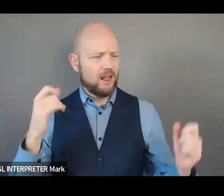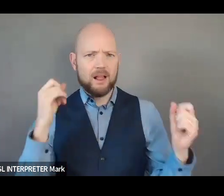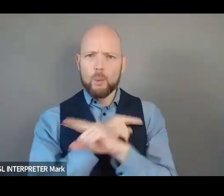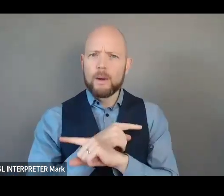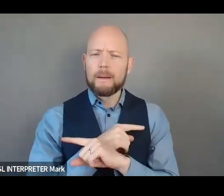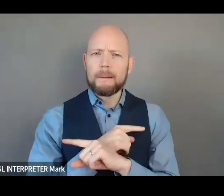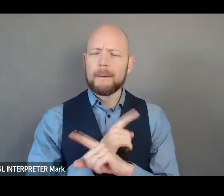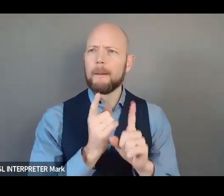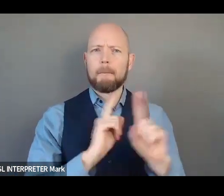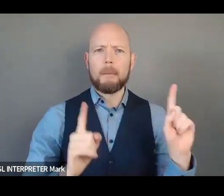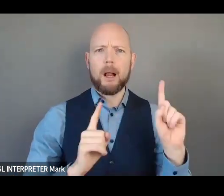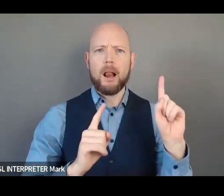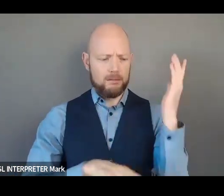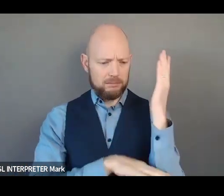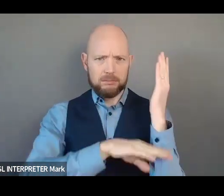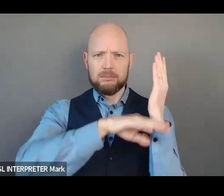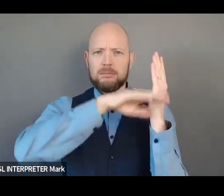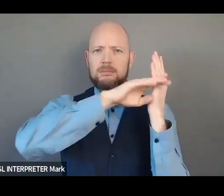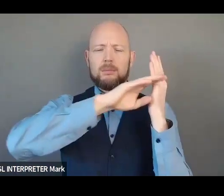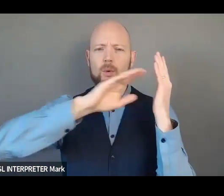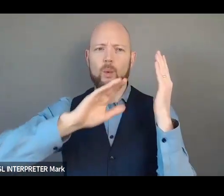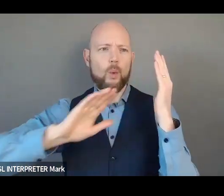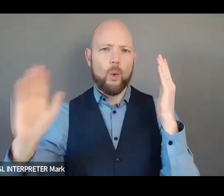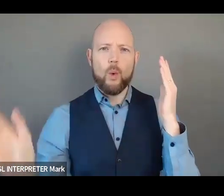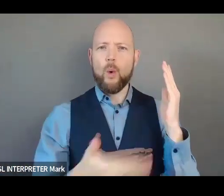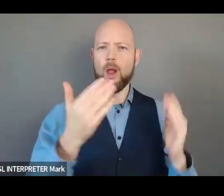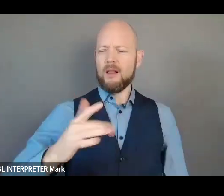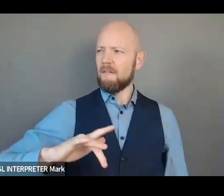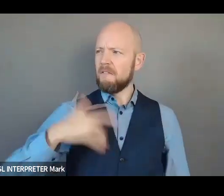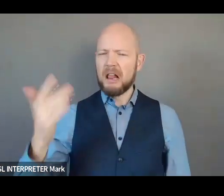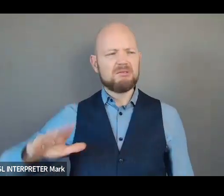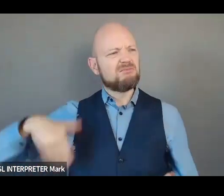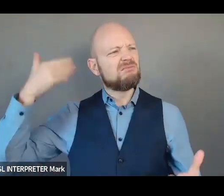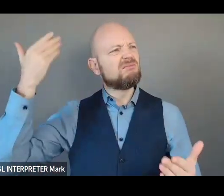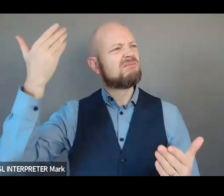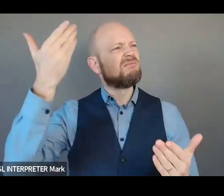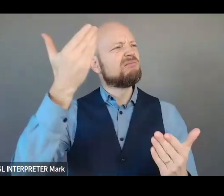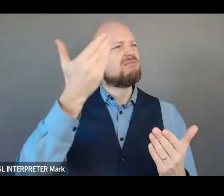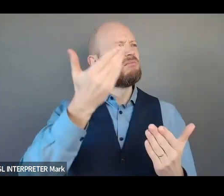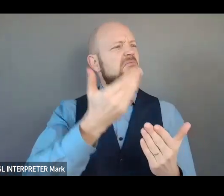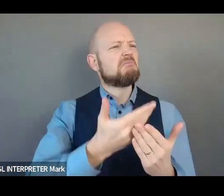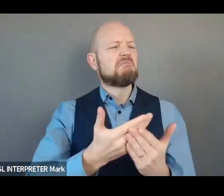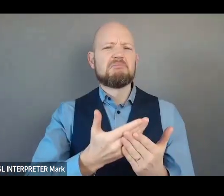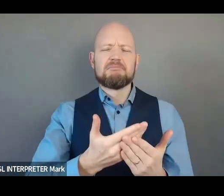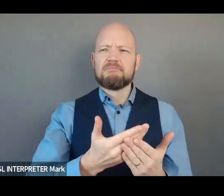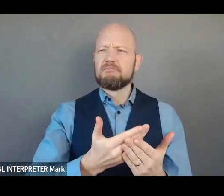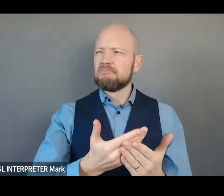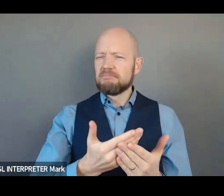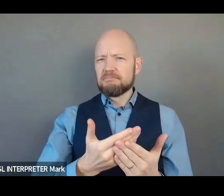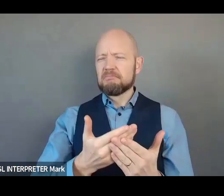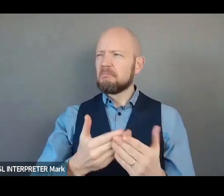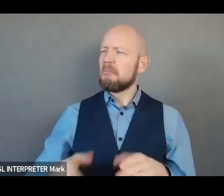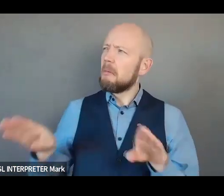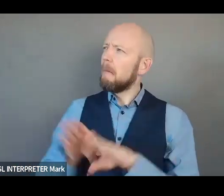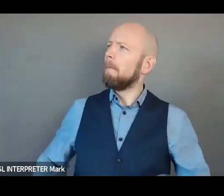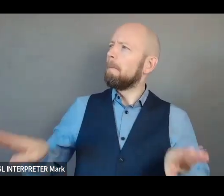all levels of the organisation have become conditioned over several decades and now several generations that